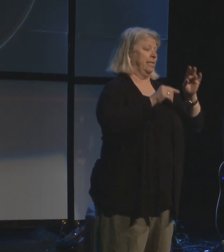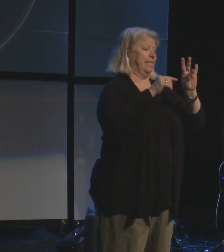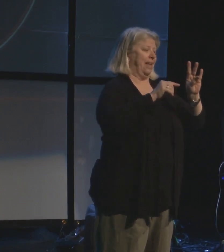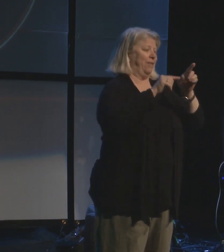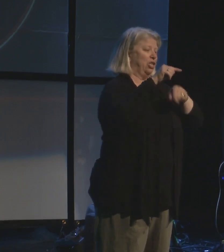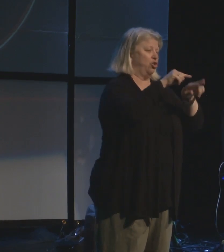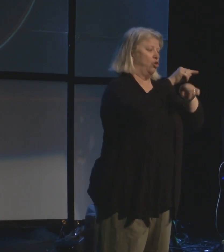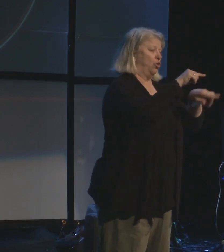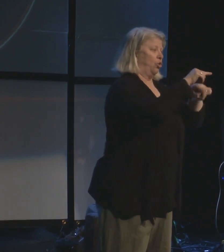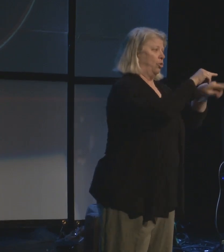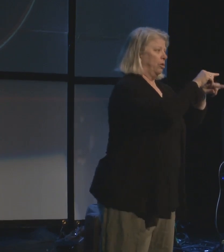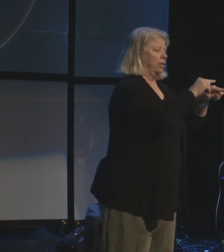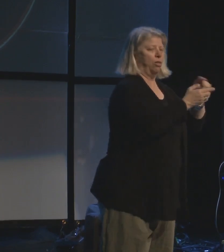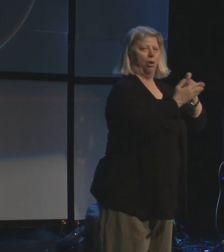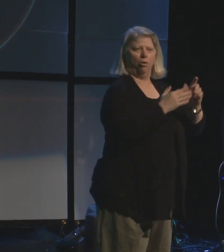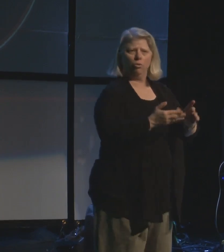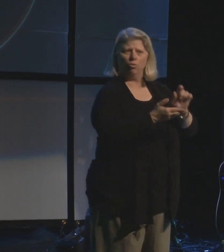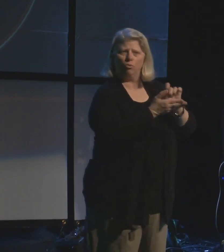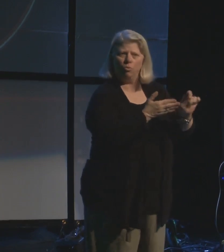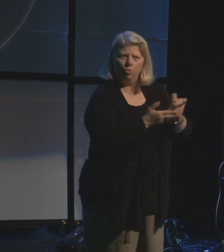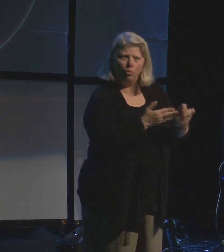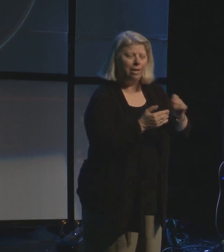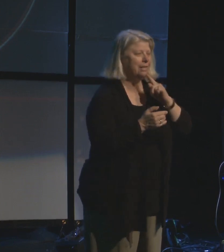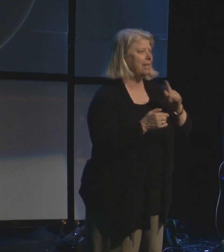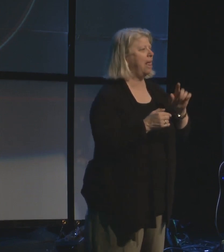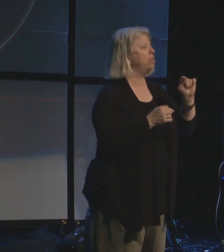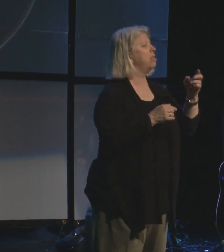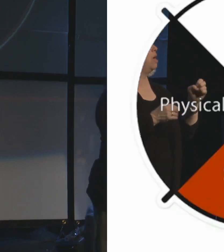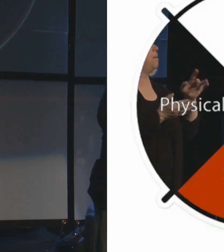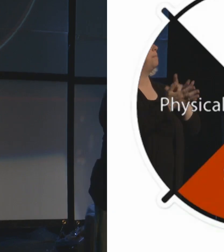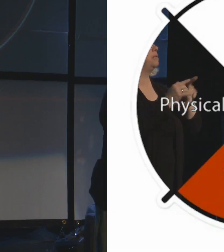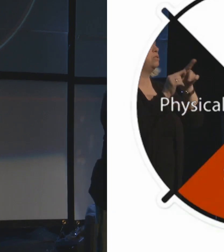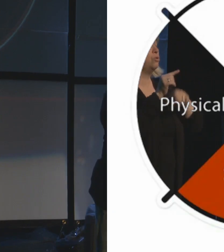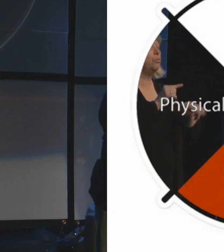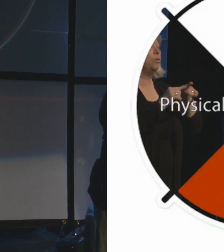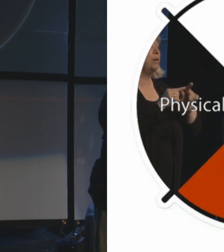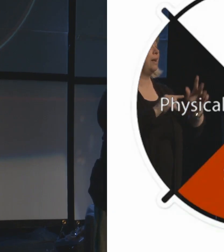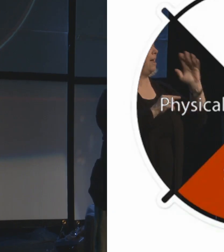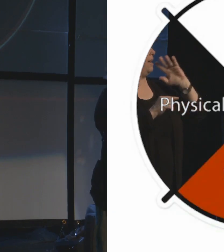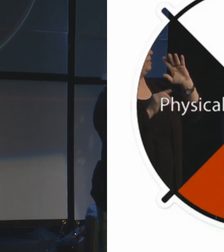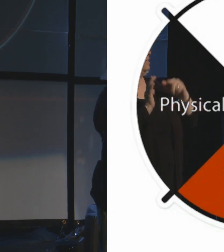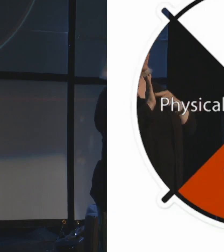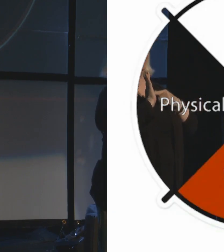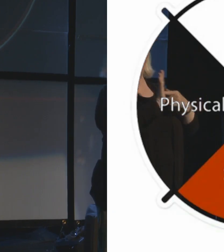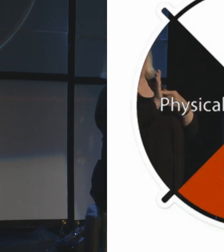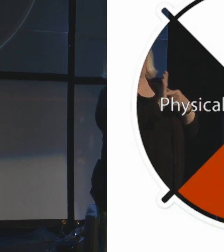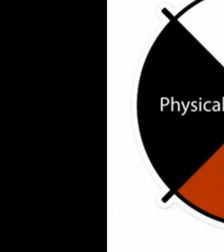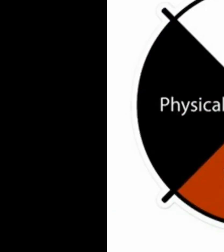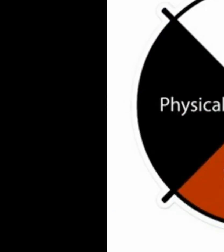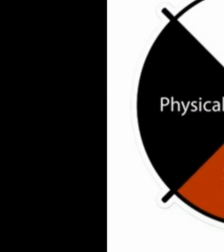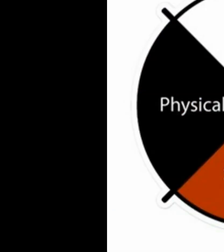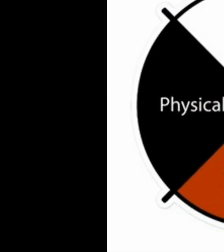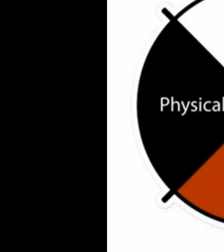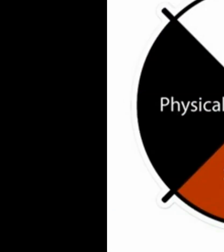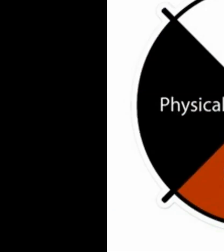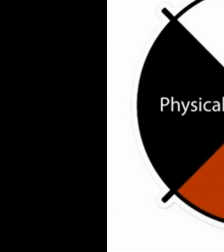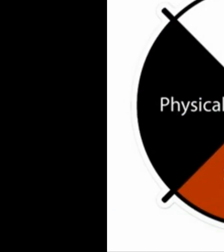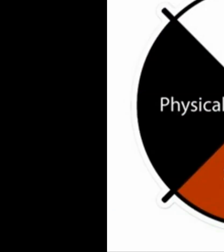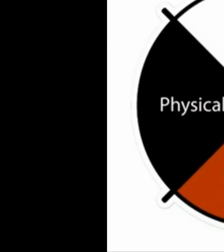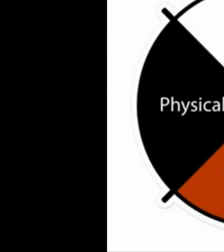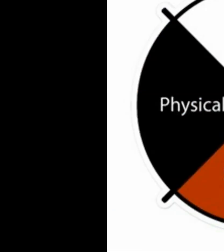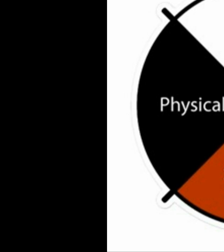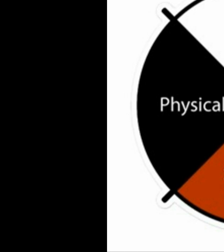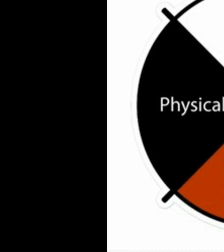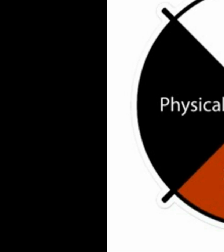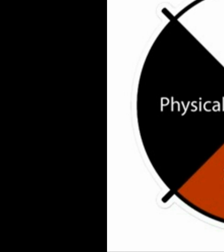right, the authors write this. They say the medicine wheel is an ancient symbol. It's a circle divided into 4 parts, and you see